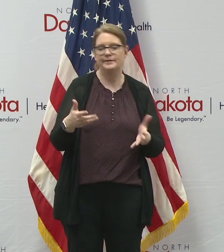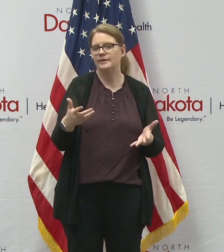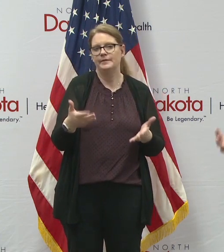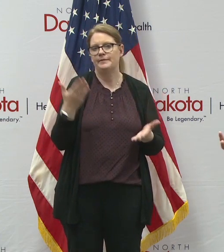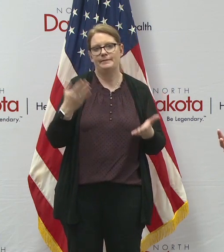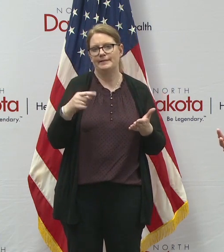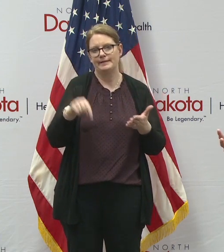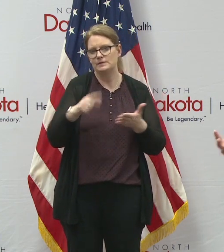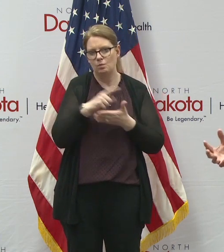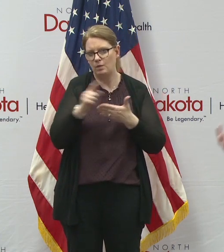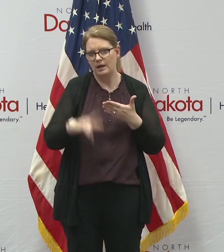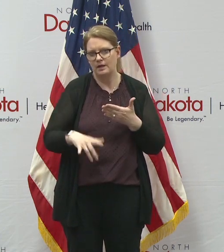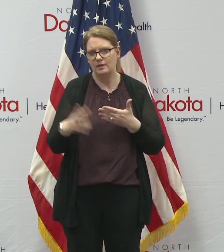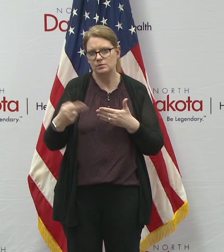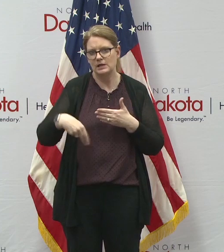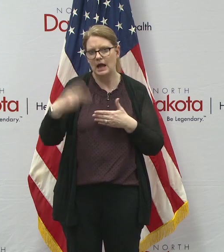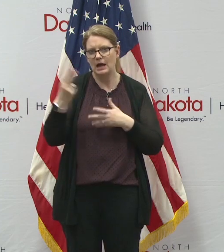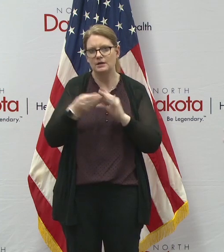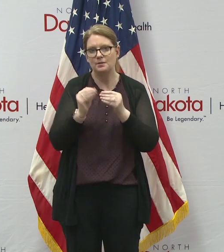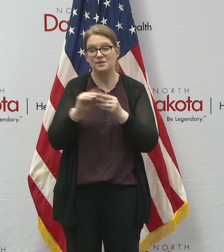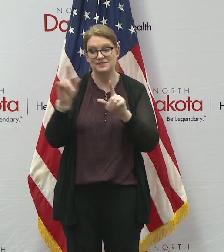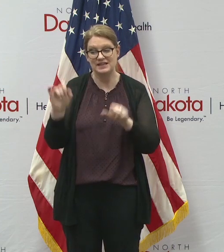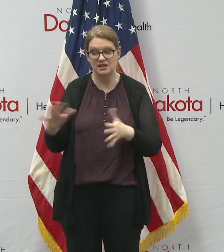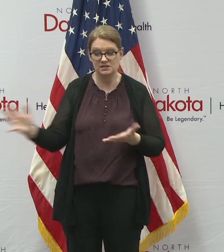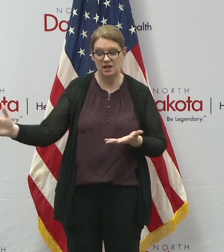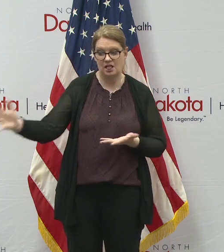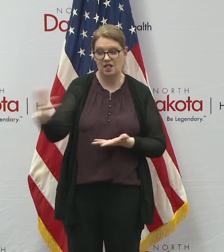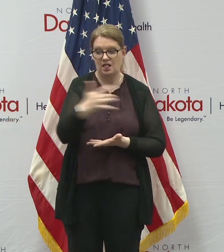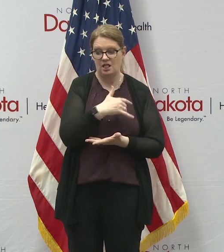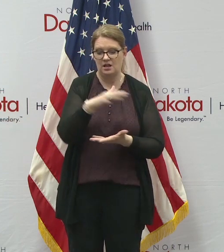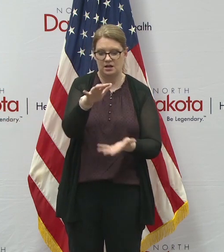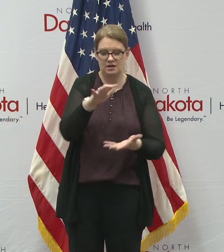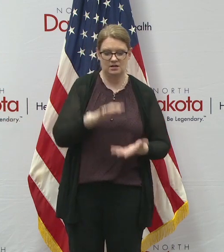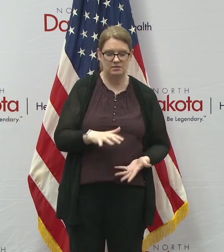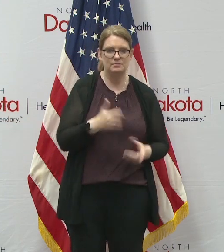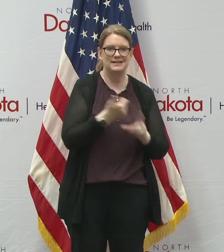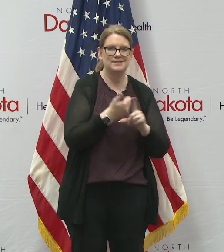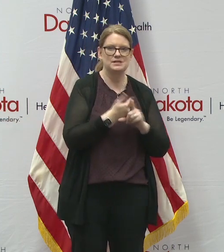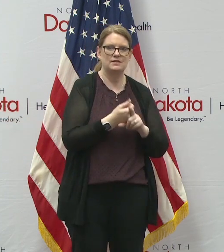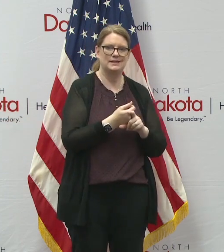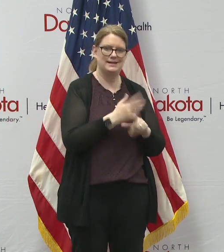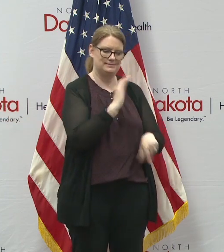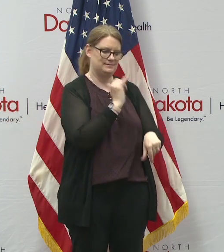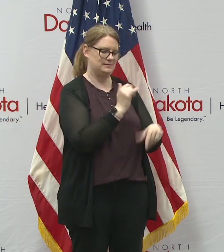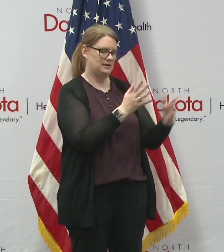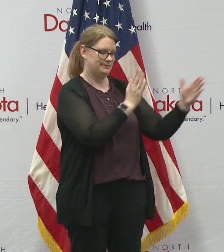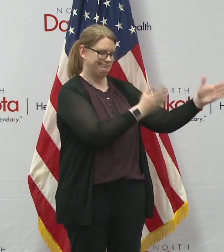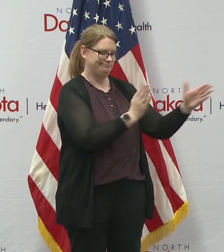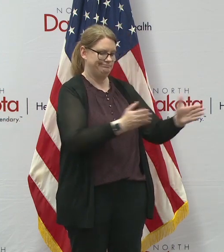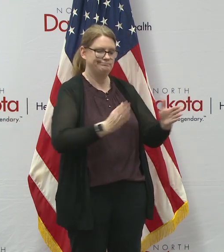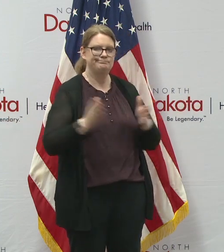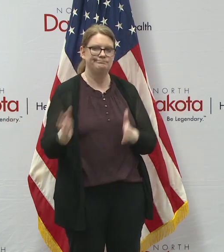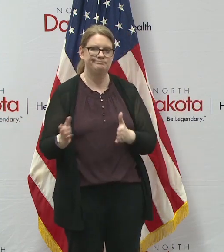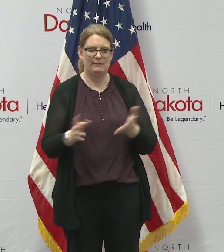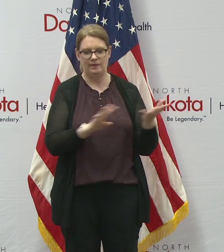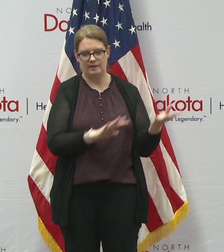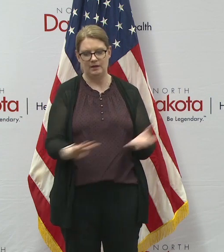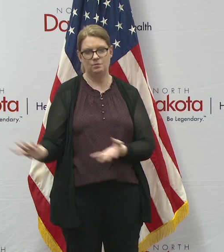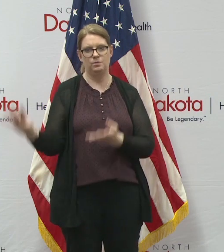this weekend, of test kits that were gathered, but then they come in, they get queued, they go through. But again, we're talking about